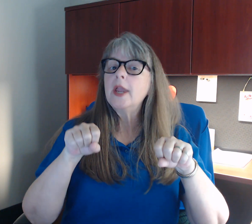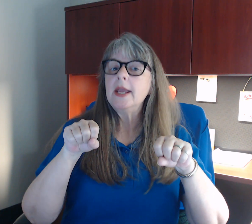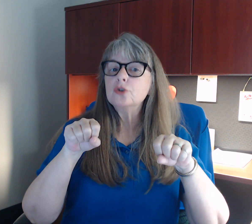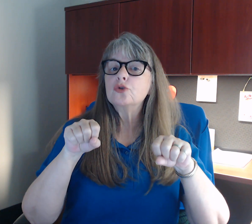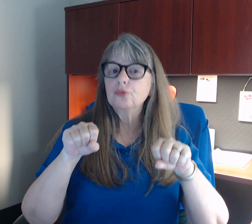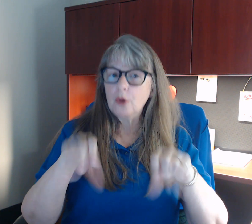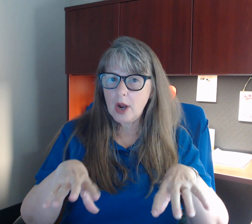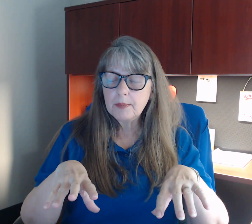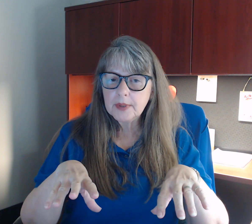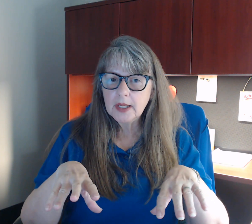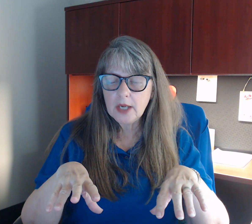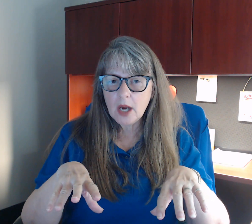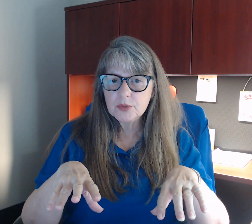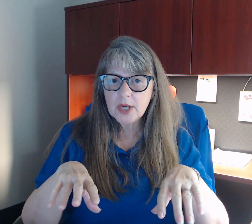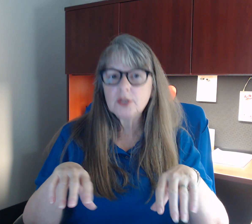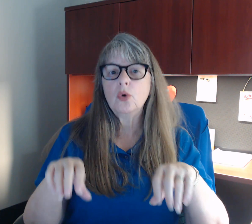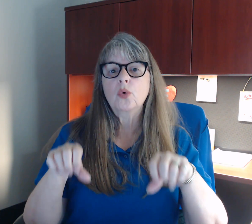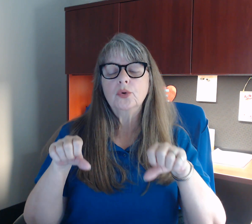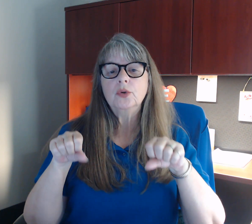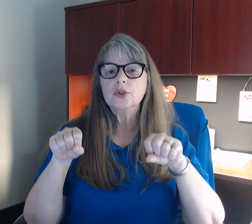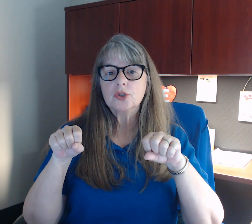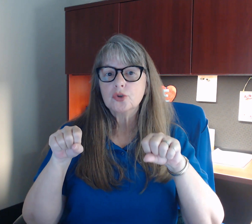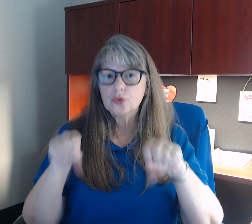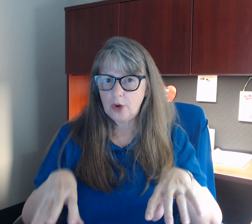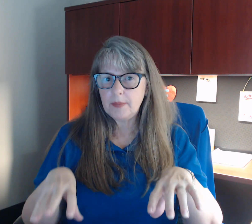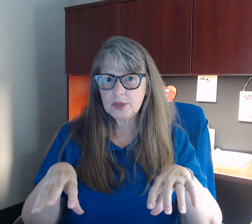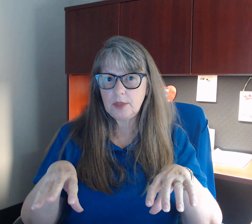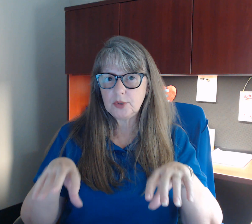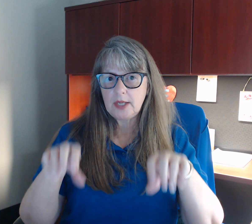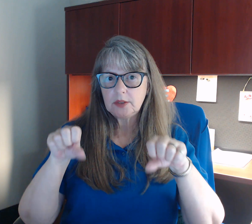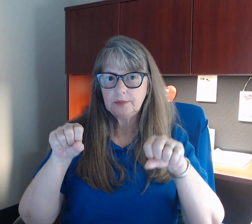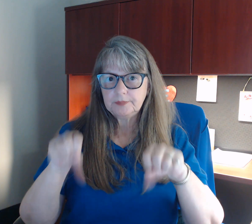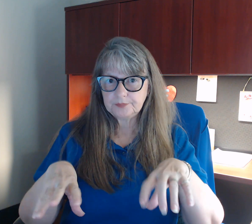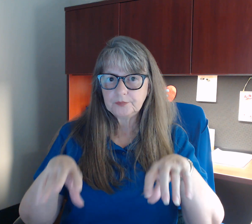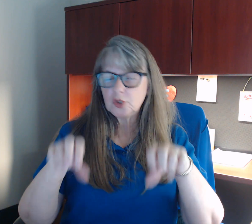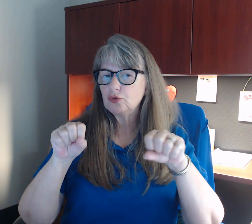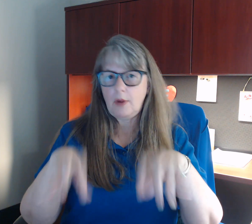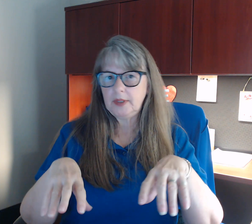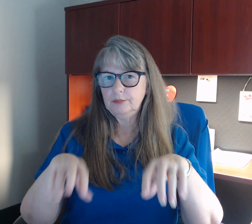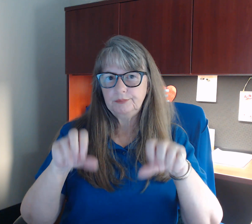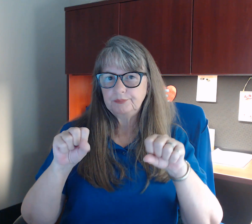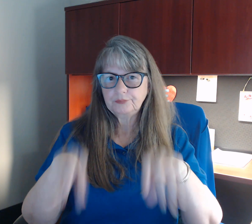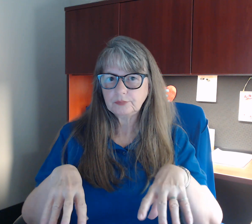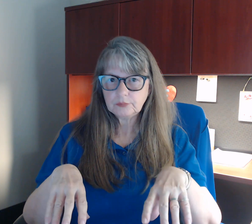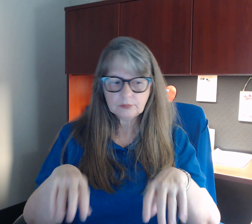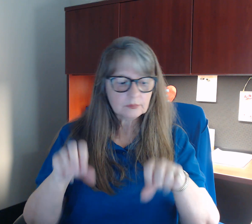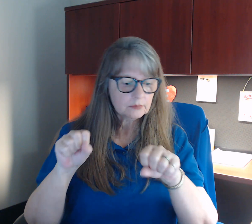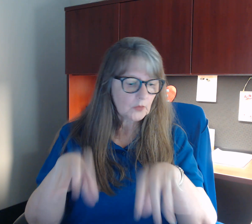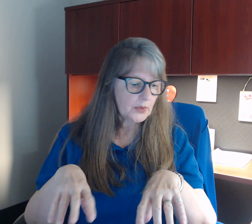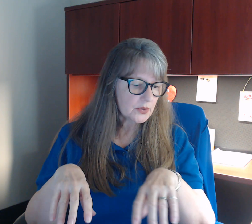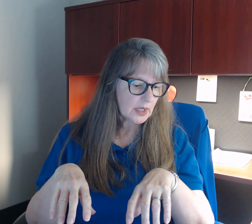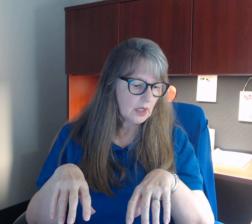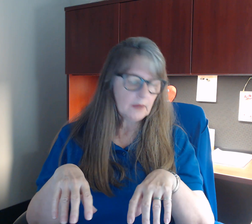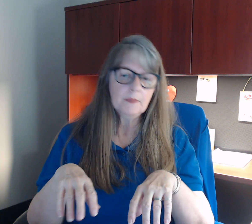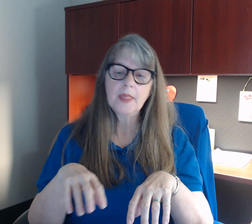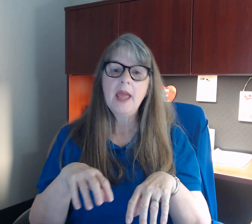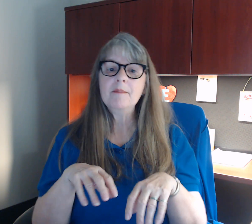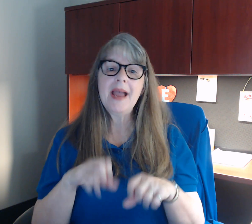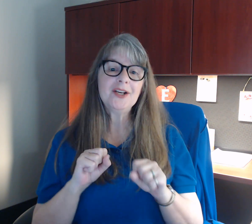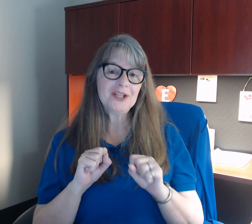can drop an object, or you can just drop a subject. Just drop it. We use that a lot. Magic. I